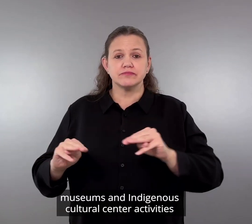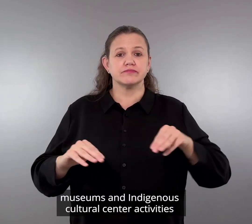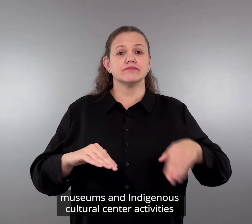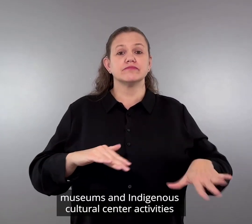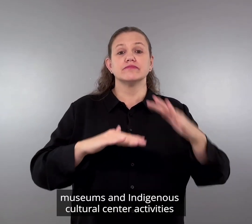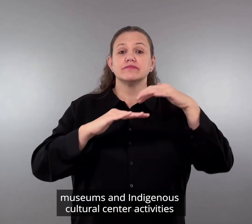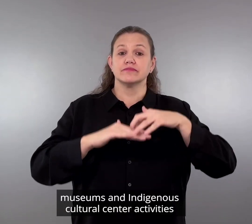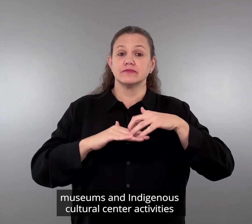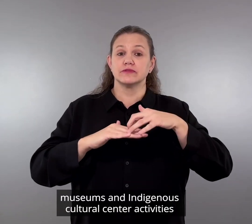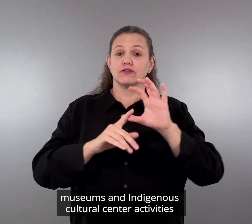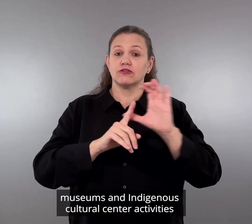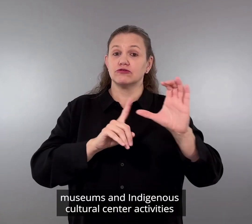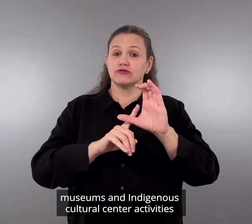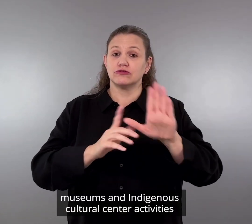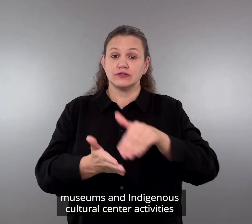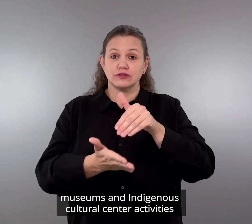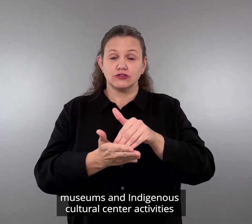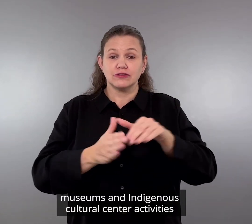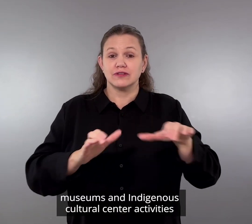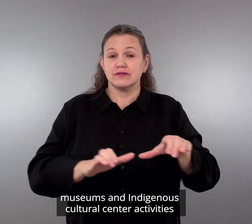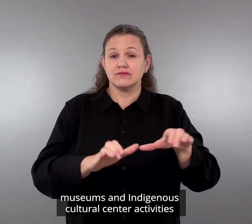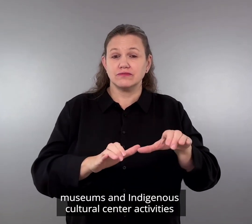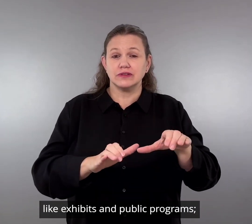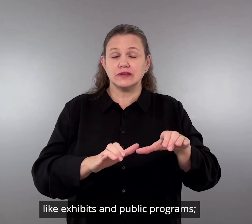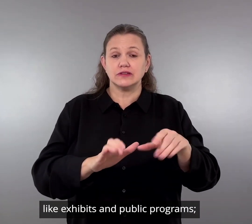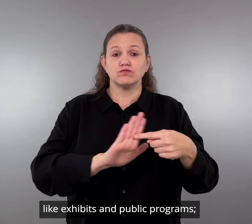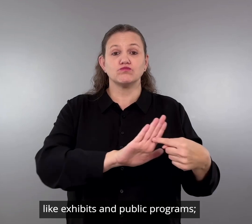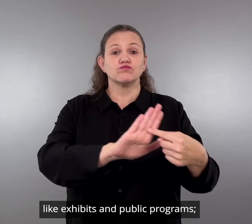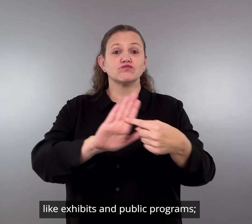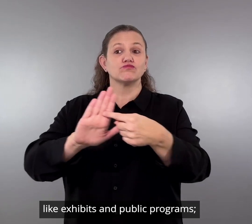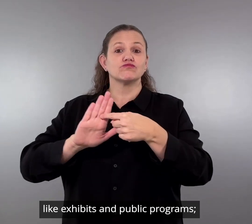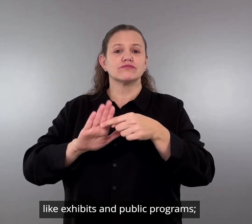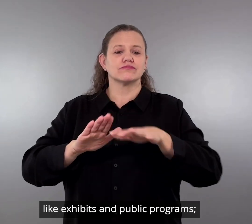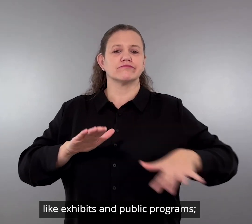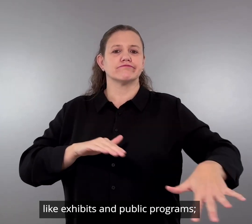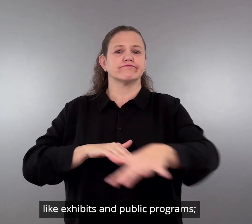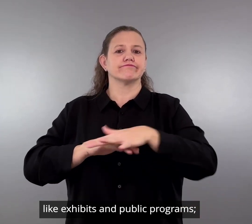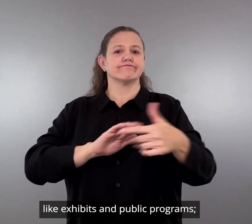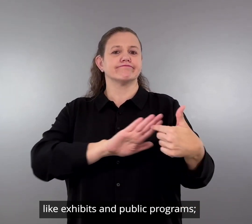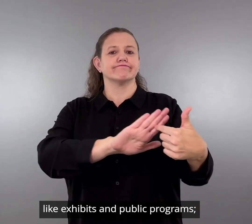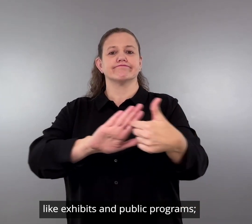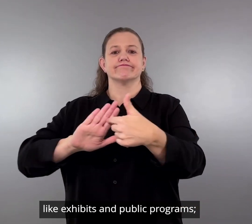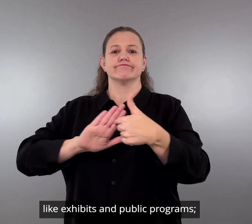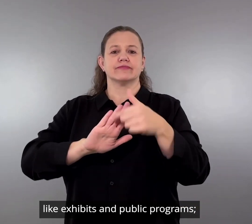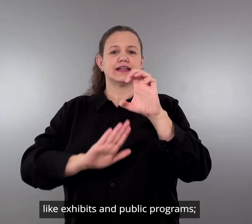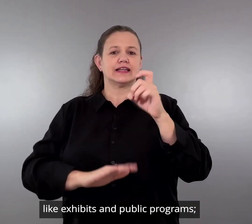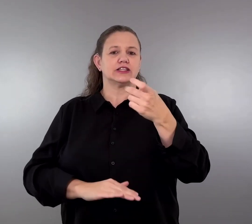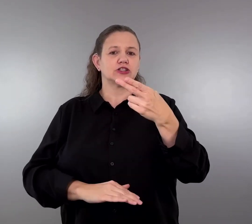Museums and Indigenous Cultural Center activities like exhibits and public programs.